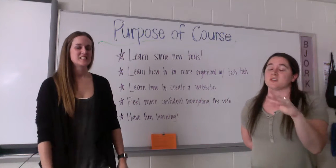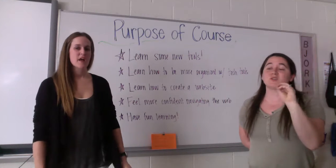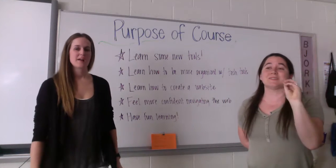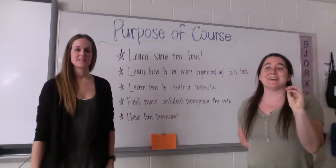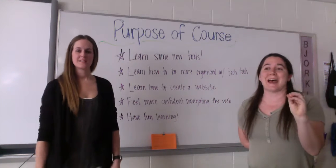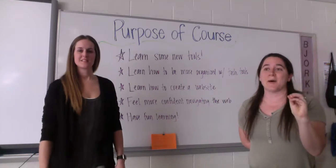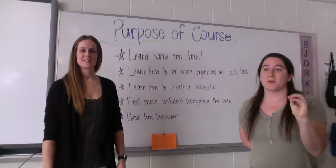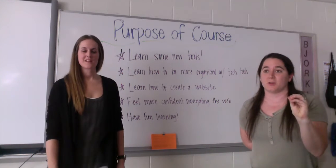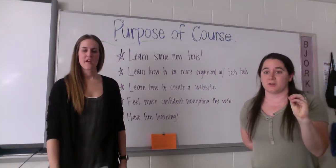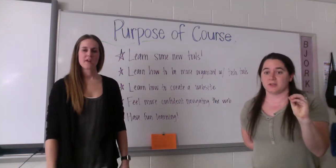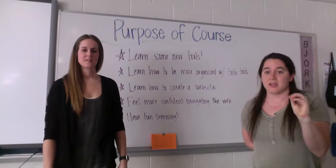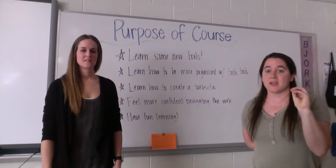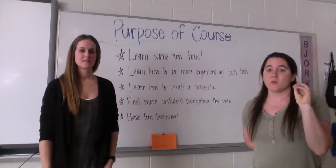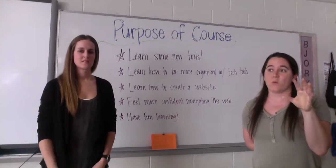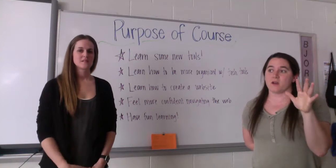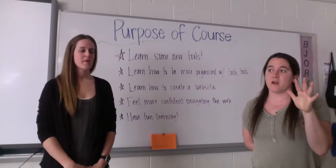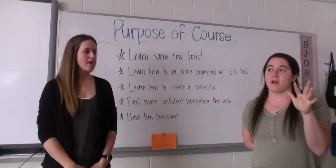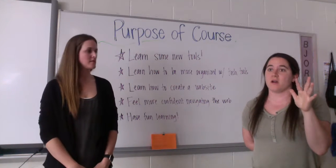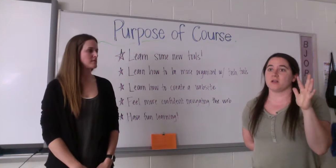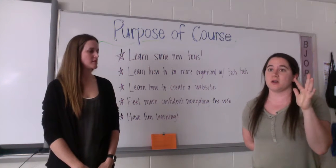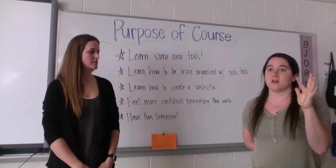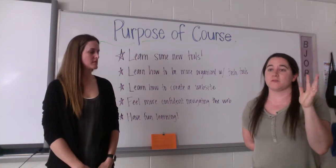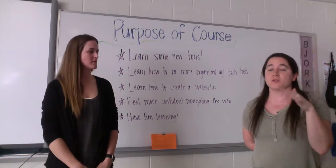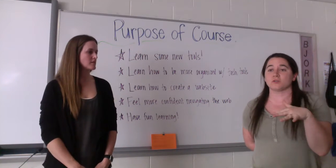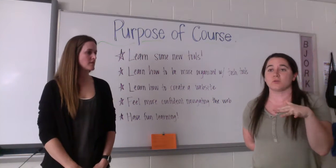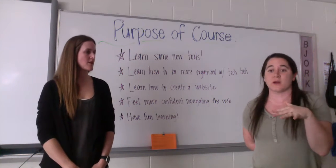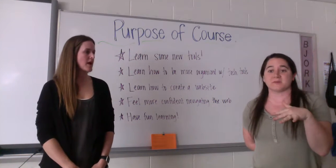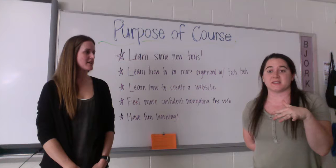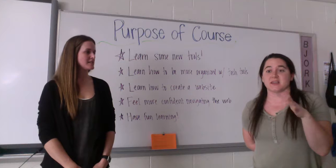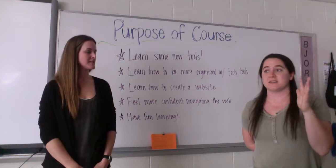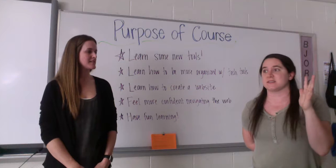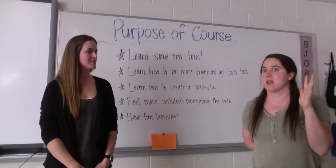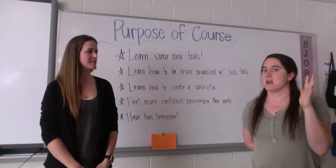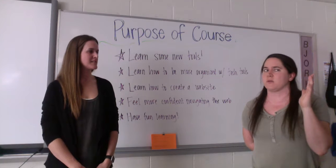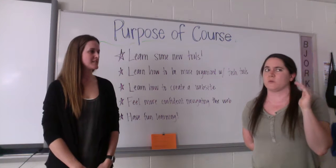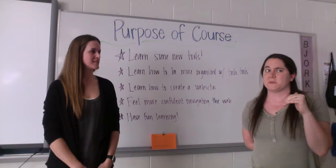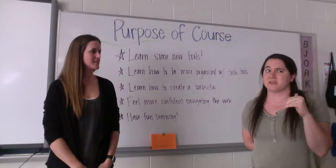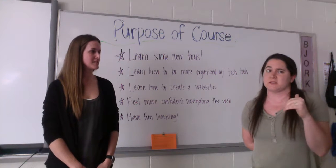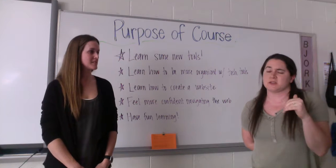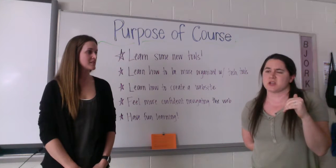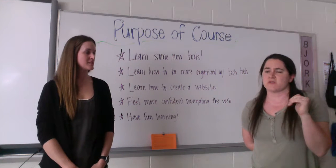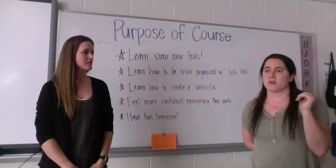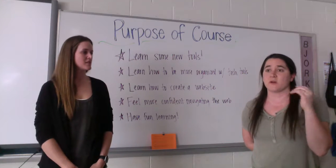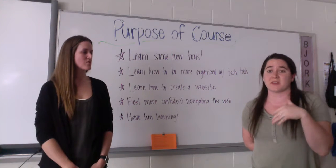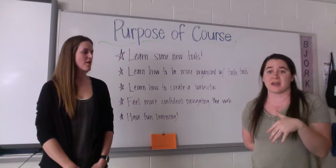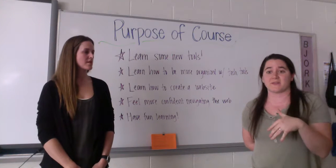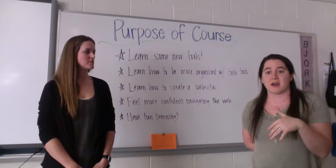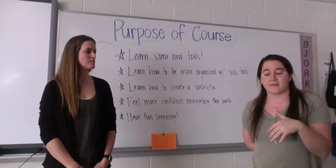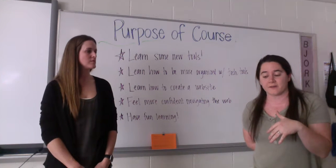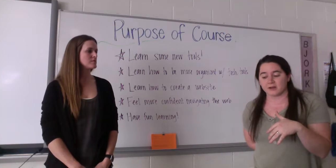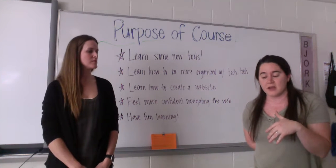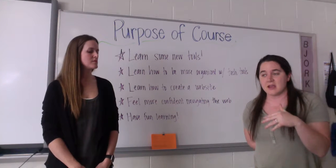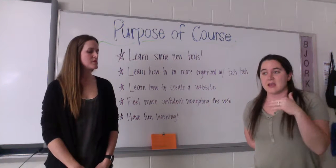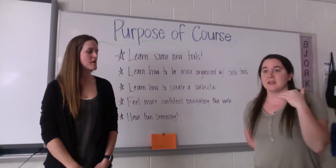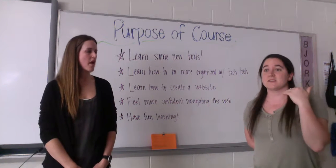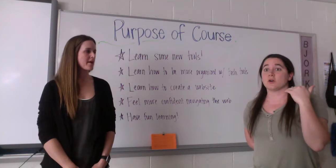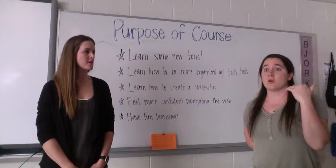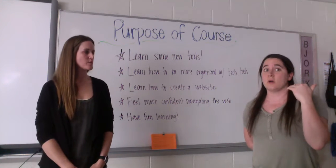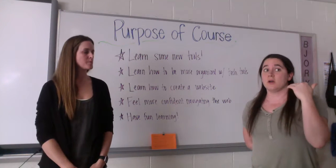to dabble in what all of Google websites and websites in general, what they have to offer. And so